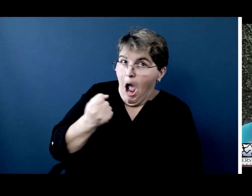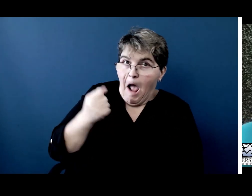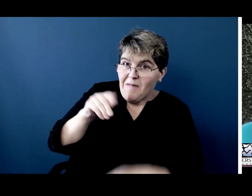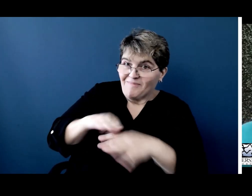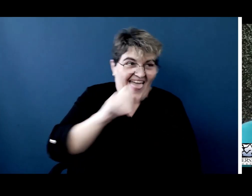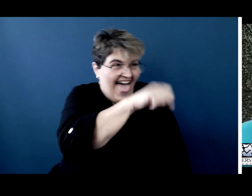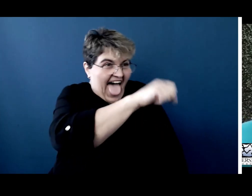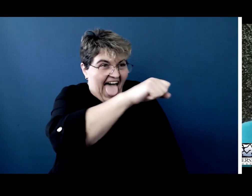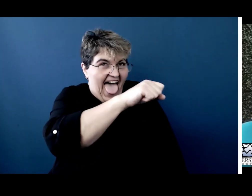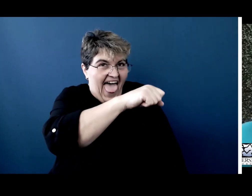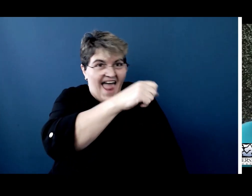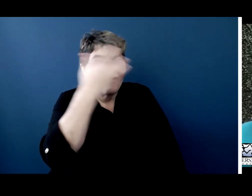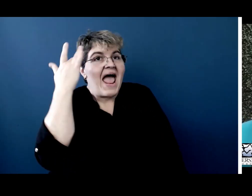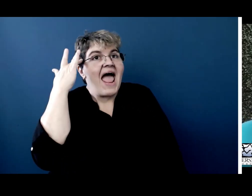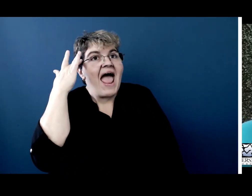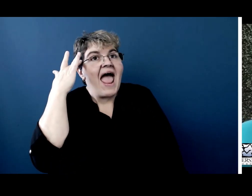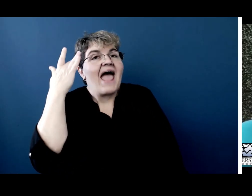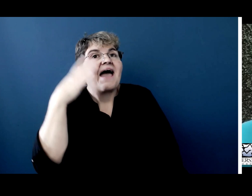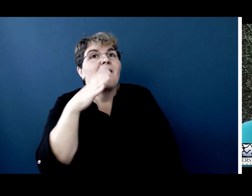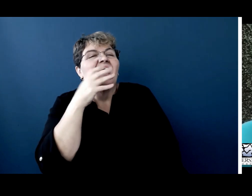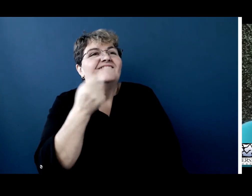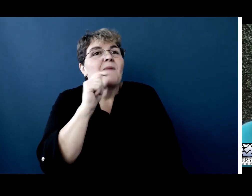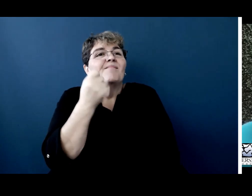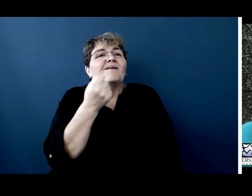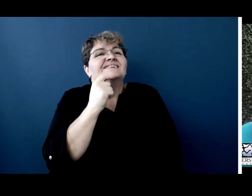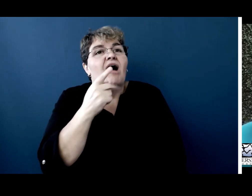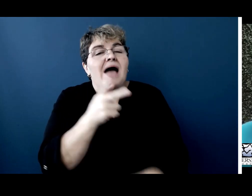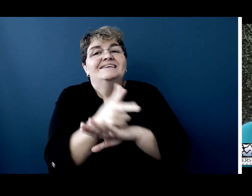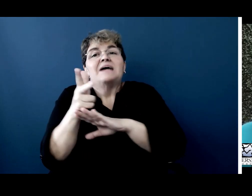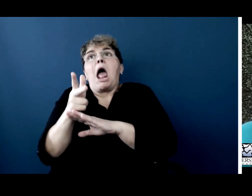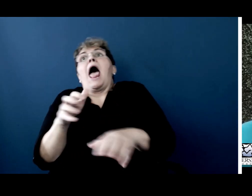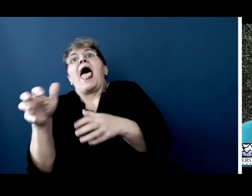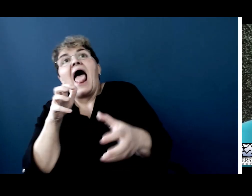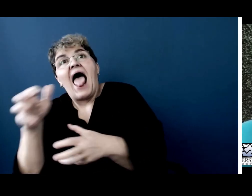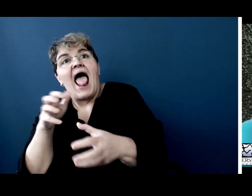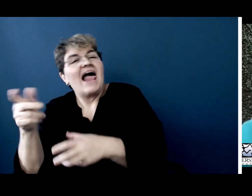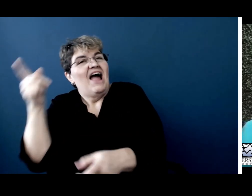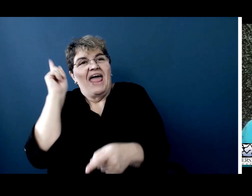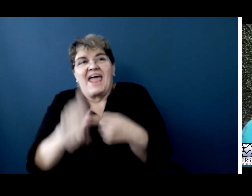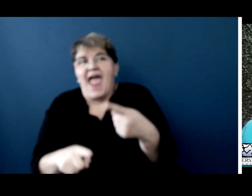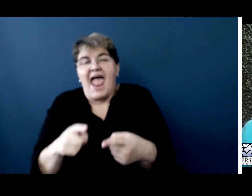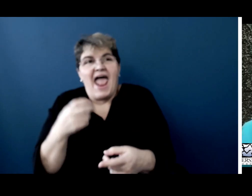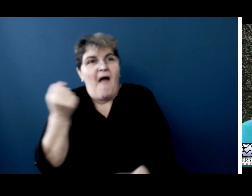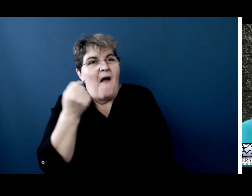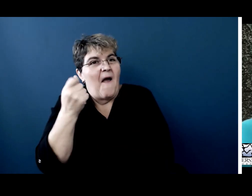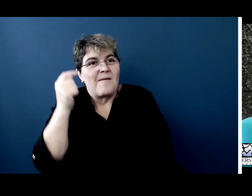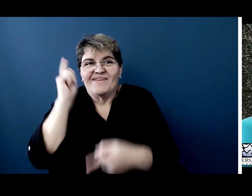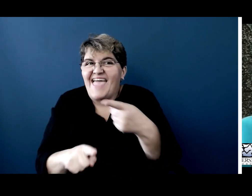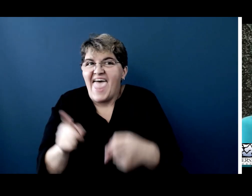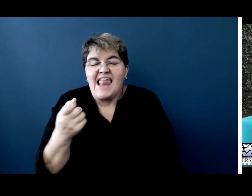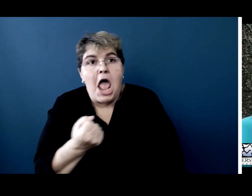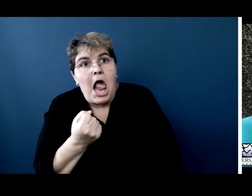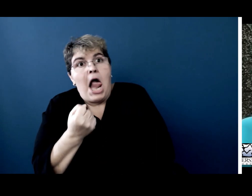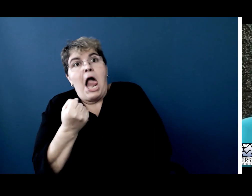just couldn't. Yeah. She just couldn't make it. And Yeah. I said, "Mom, you better go before you do have an So accident." she